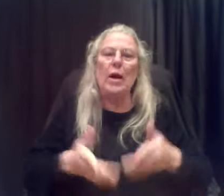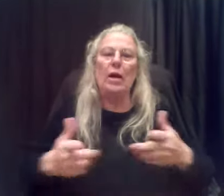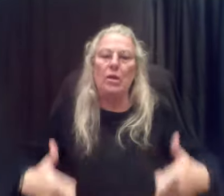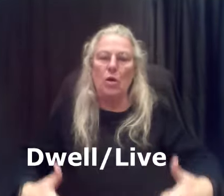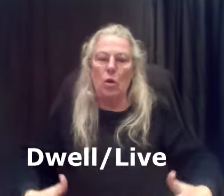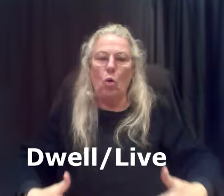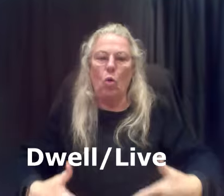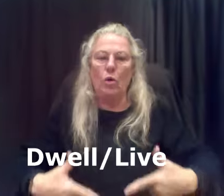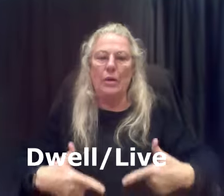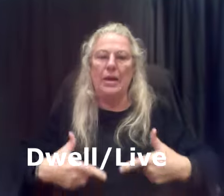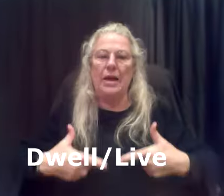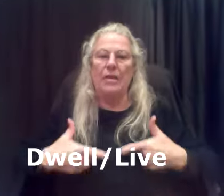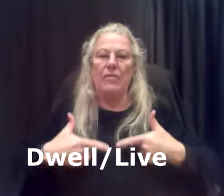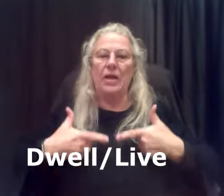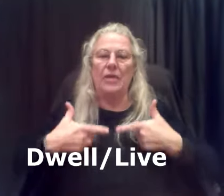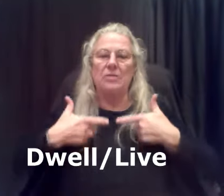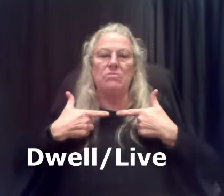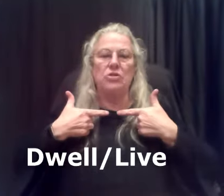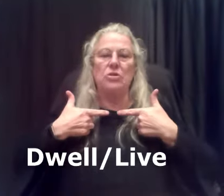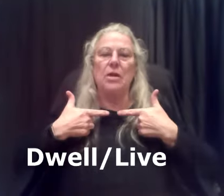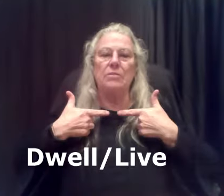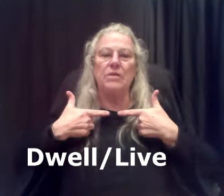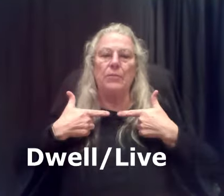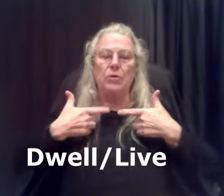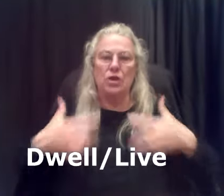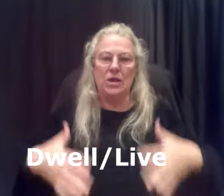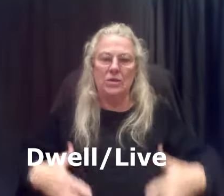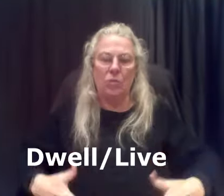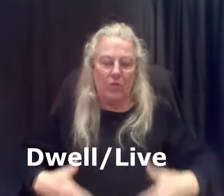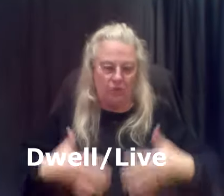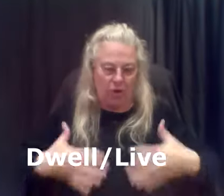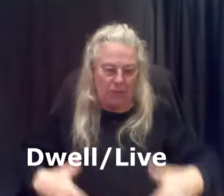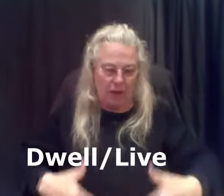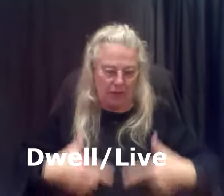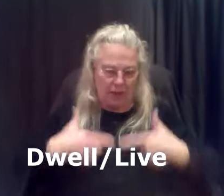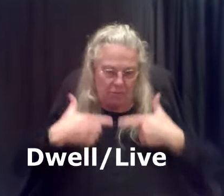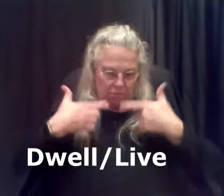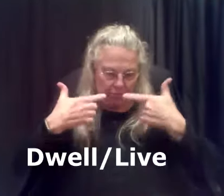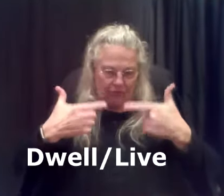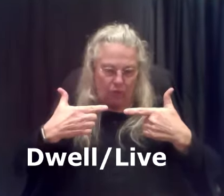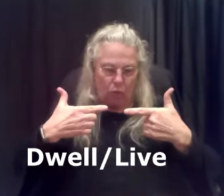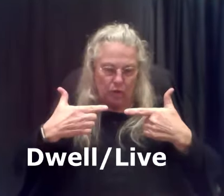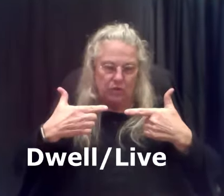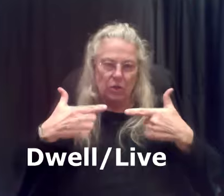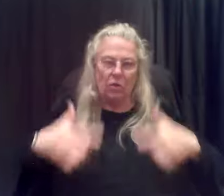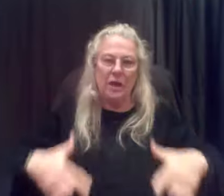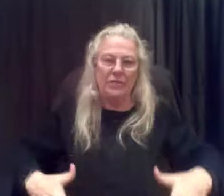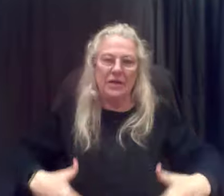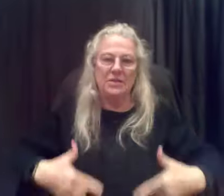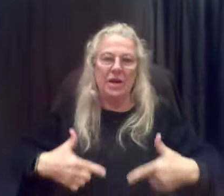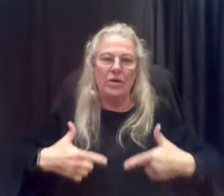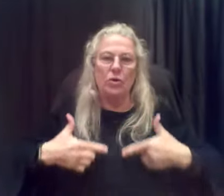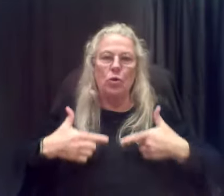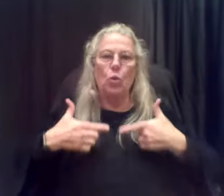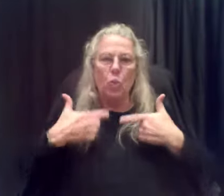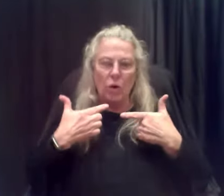Dwell or live, and that just comes up your chest, and we've talked about that before. So that's not a new word,